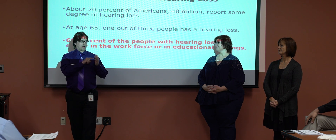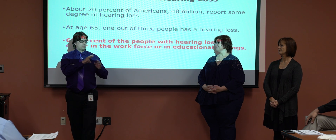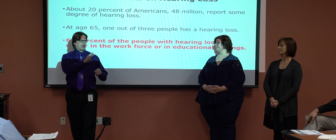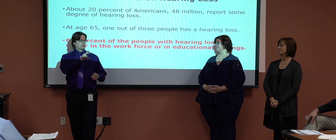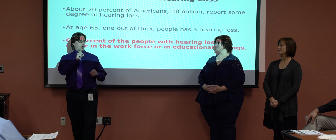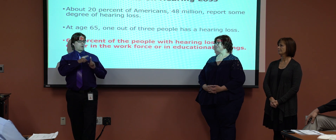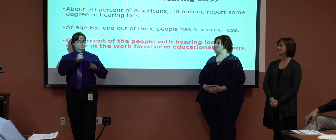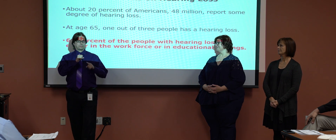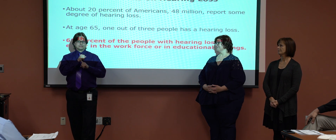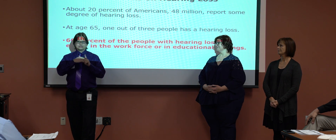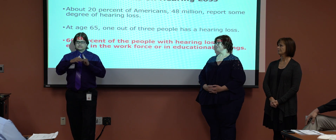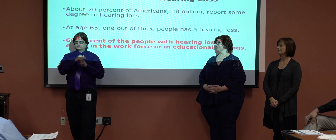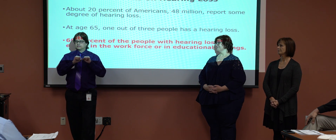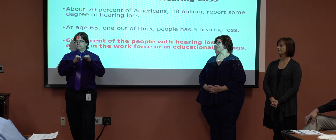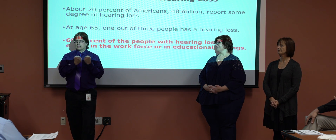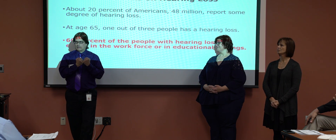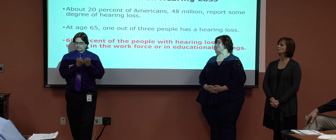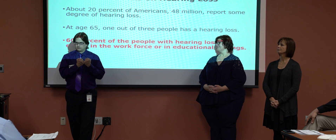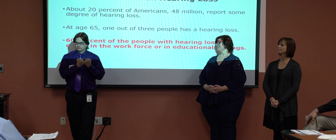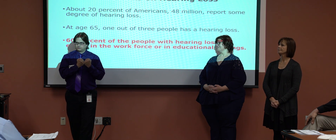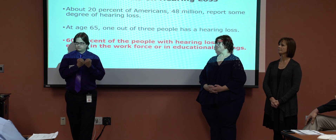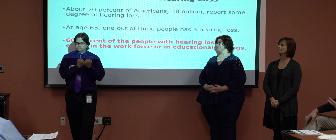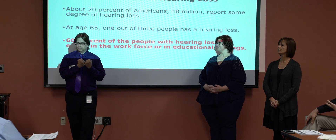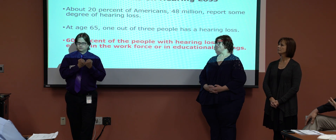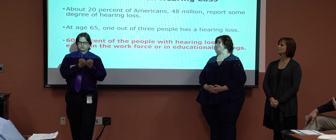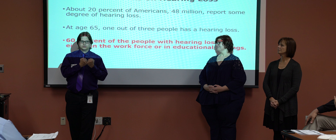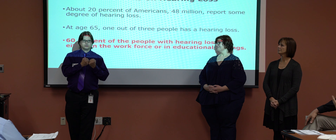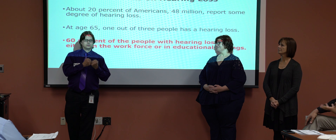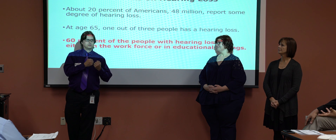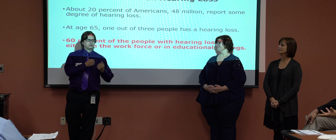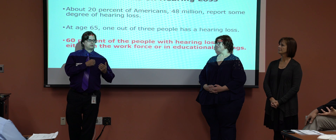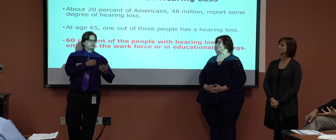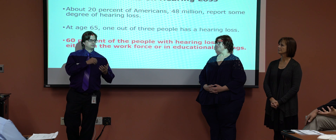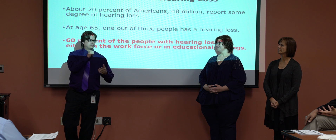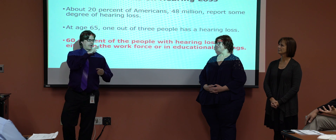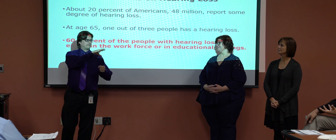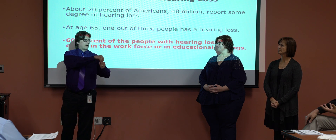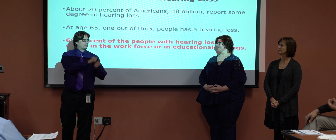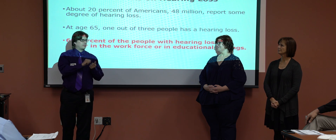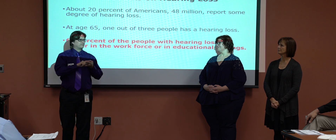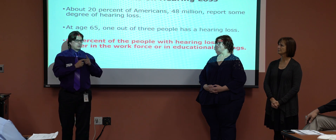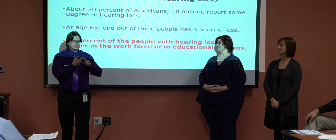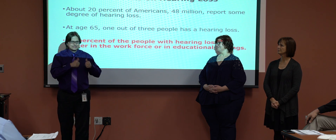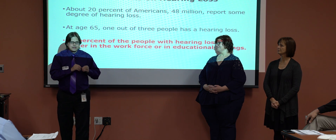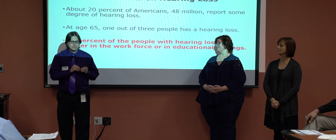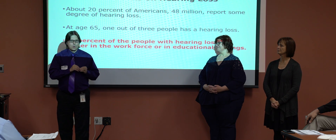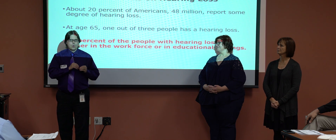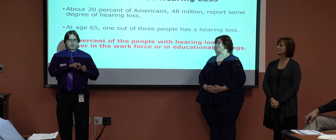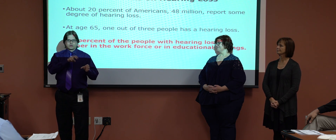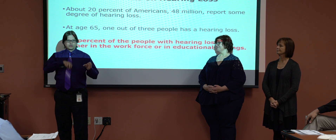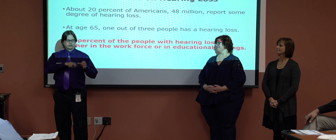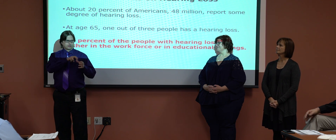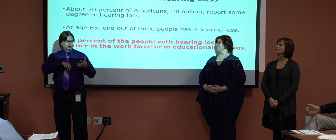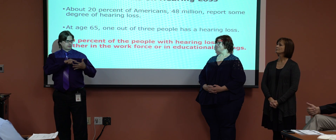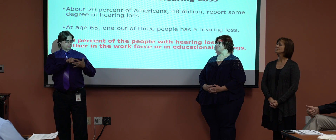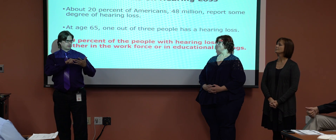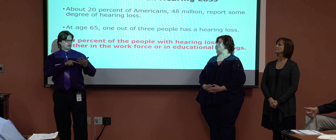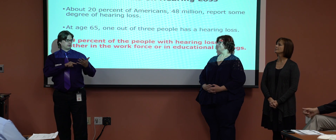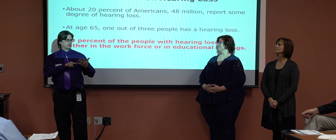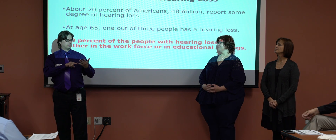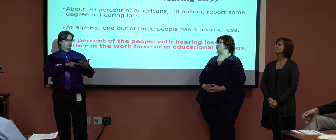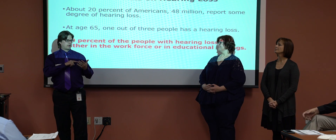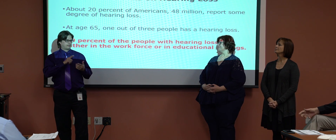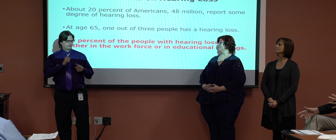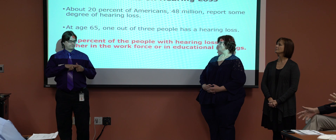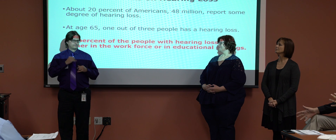denial, and then you will have withdrawal from society. They're no longer as involved with their